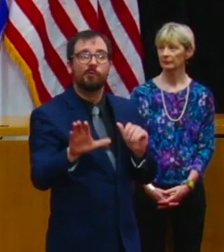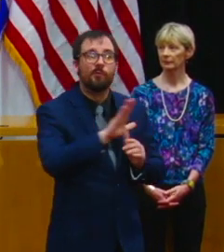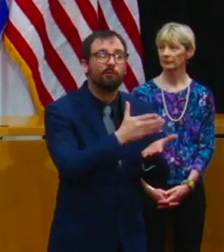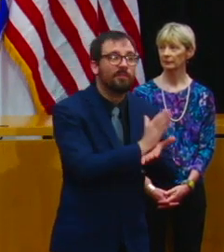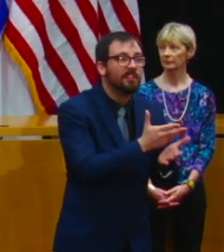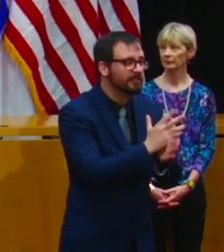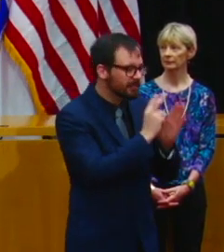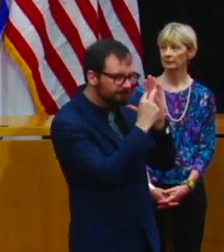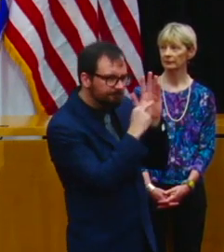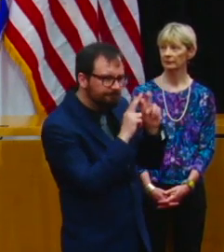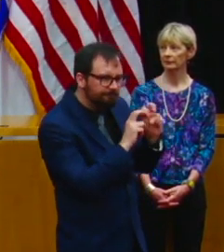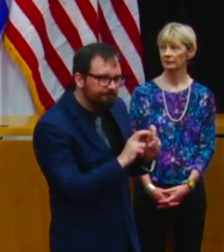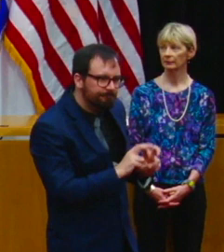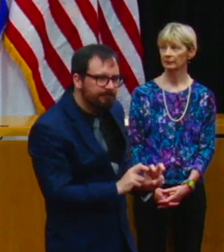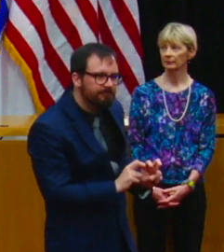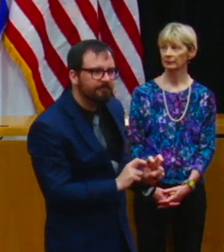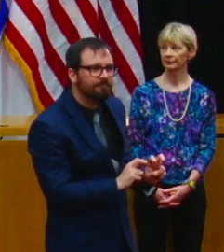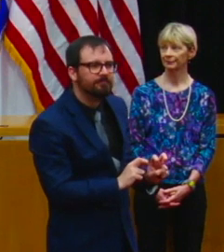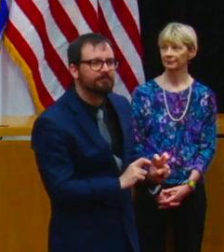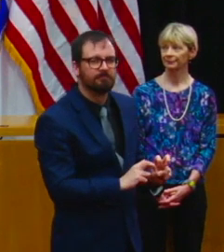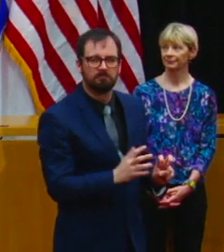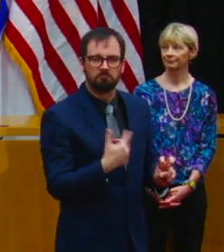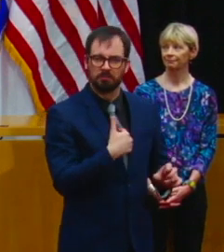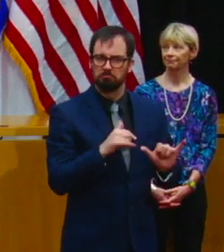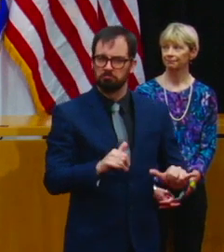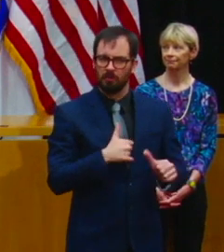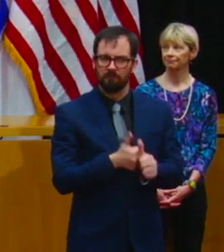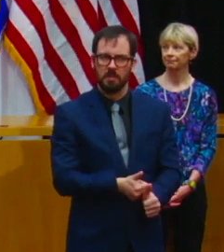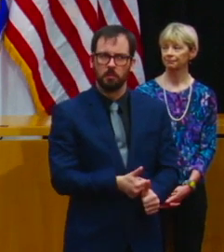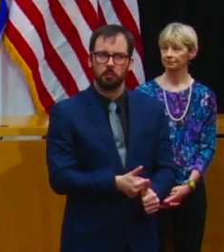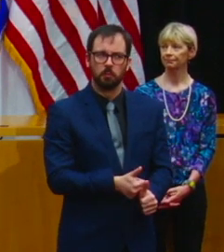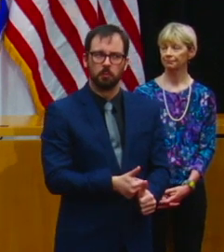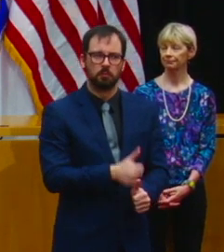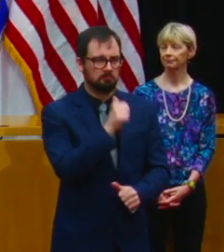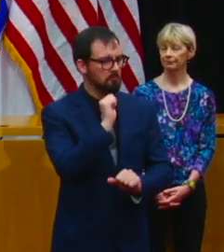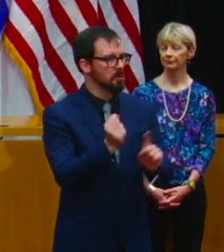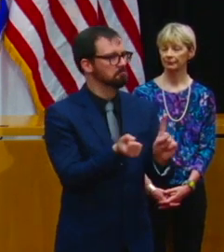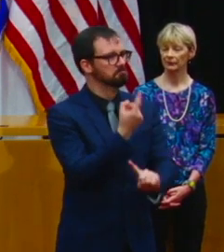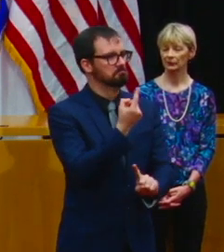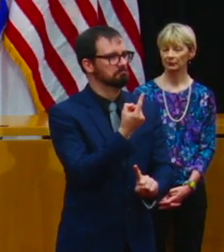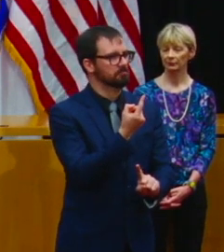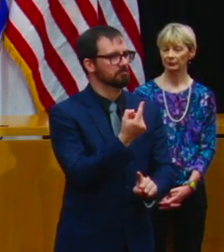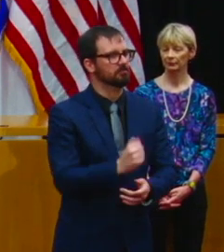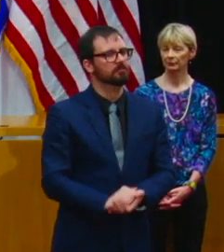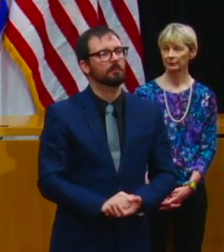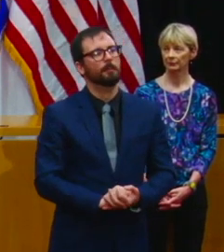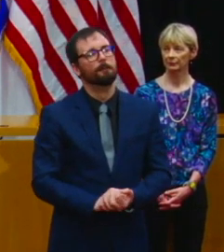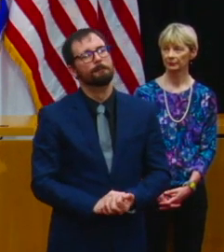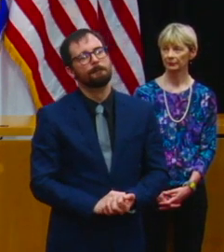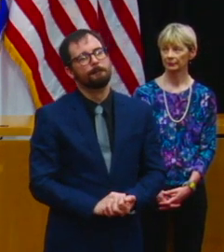do. And certainly people are going to push the envelope on this stuff in various places.